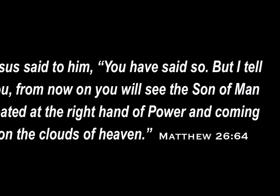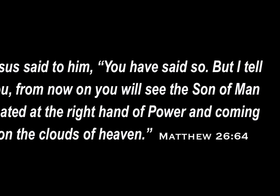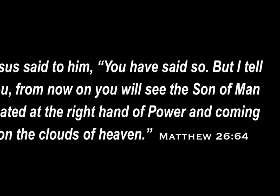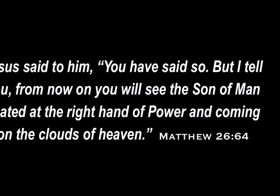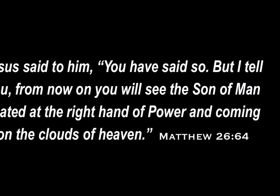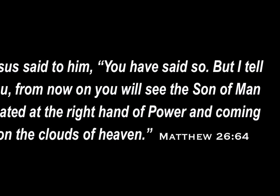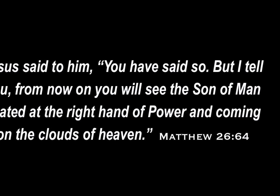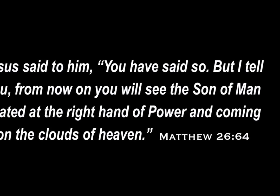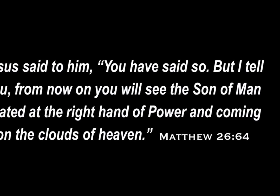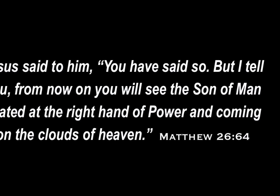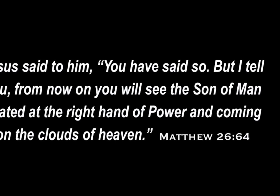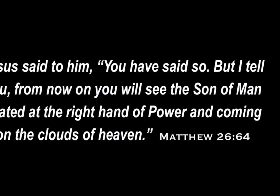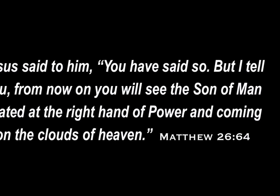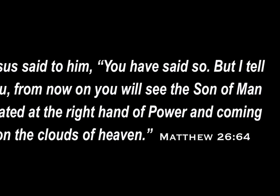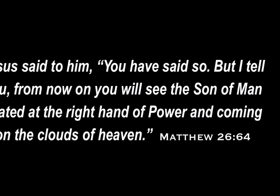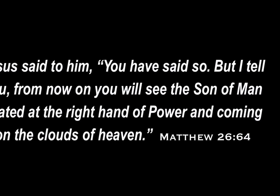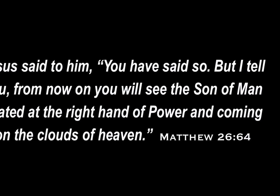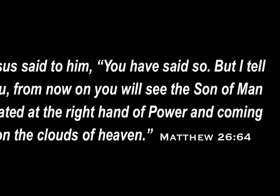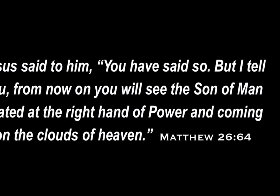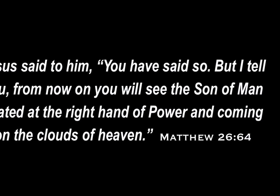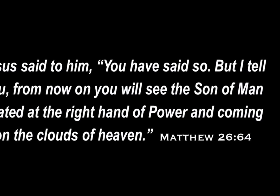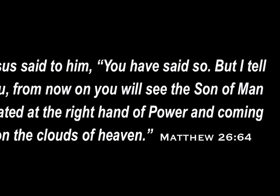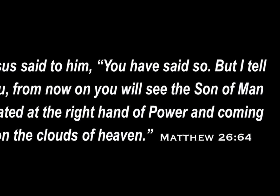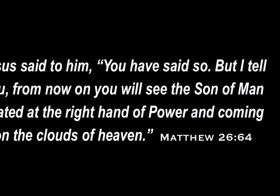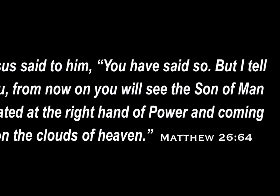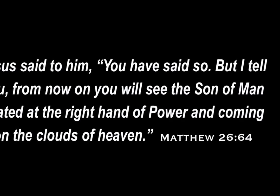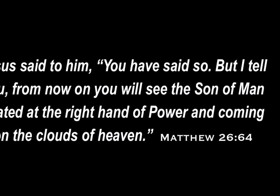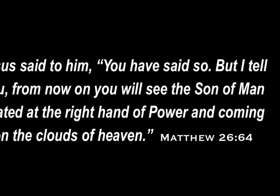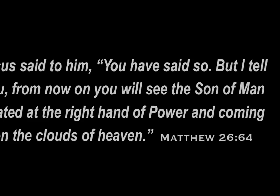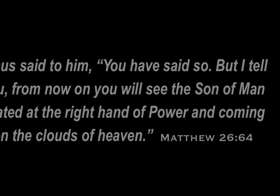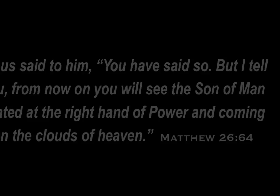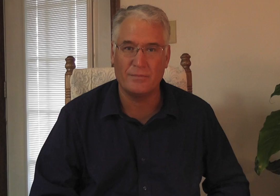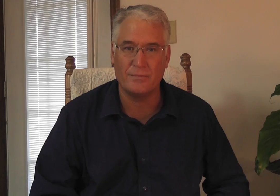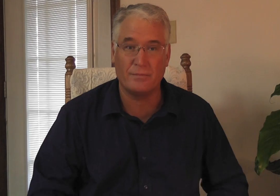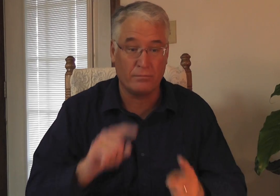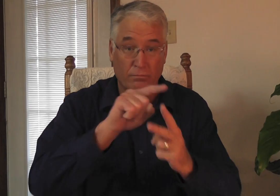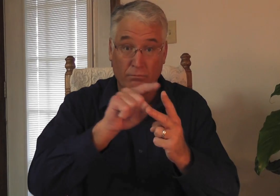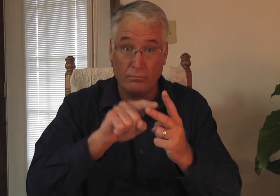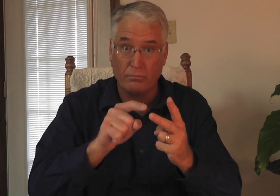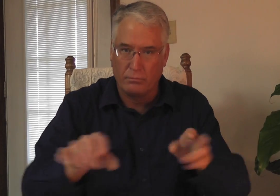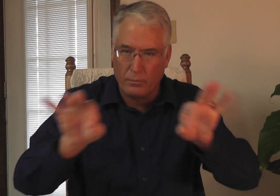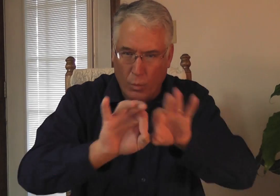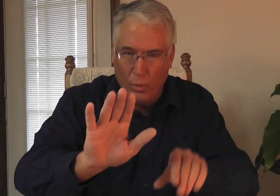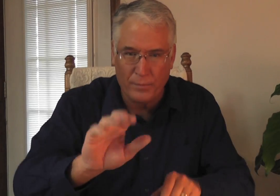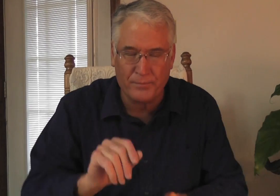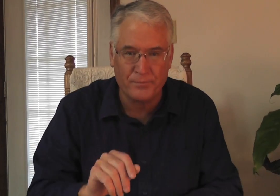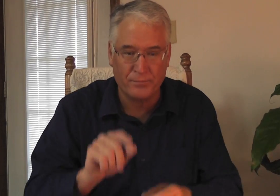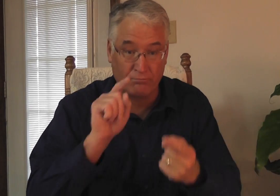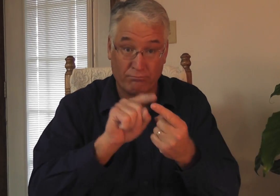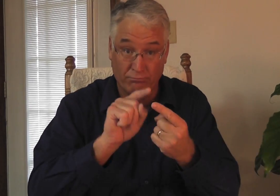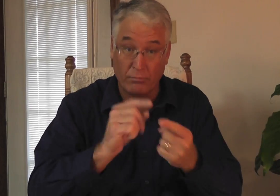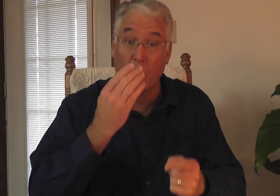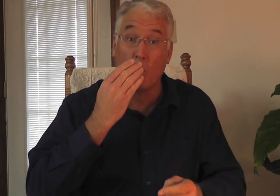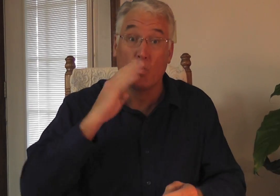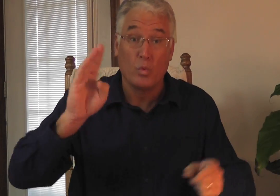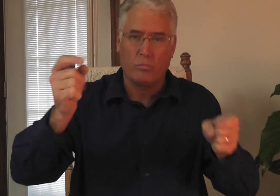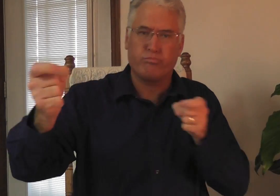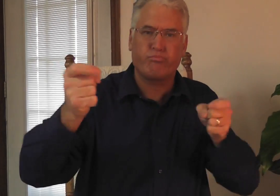Man seated at the right hand of power and coming on the clouds of heaven. Two things that are important.